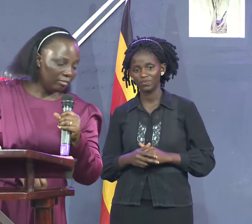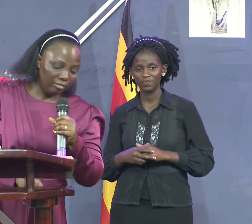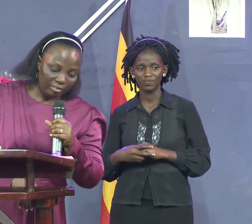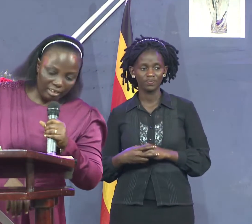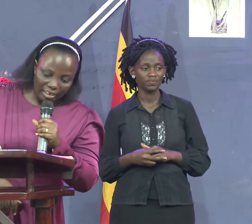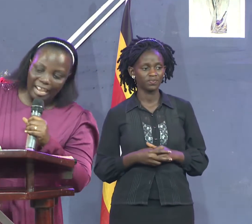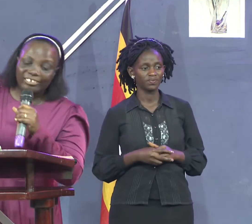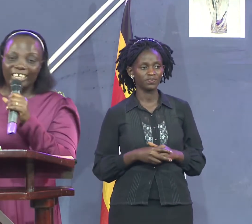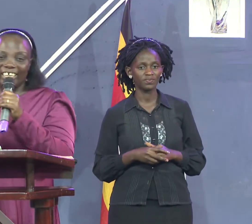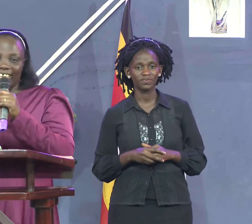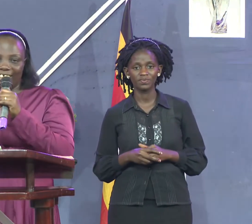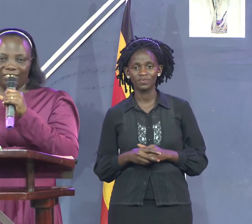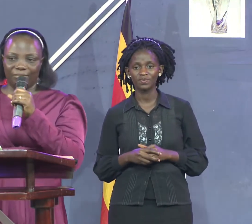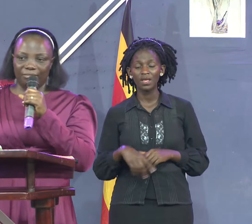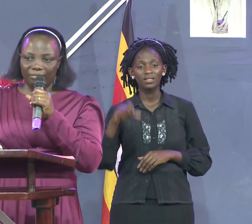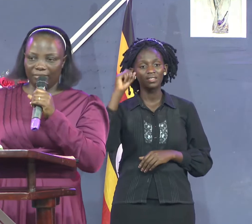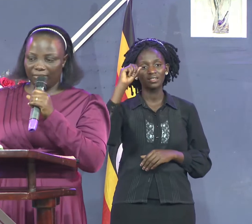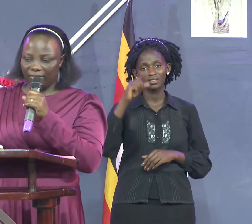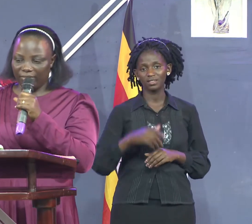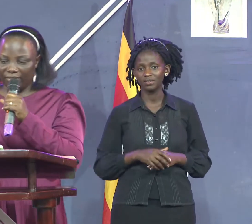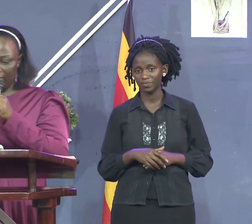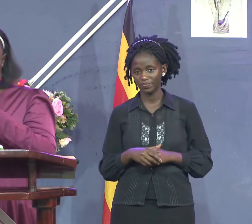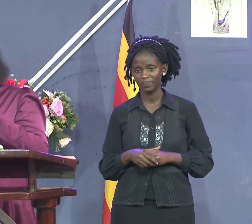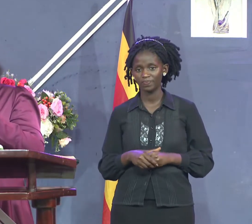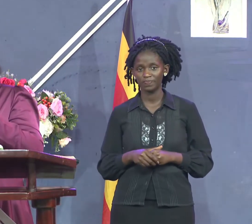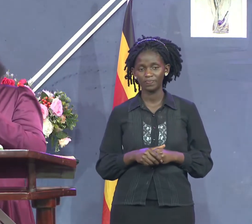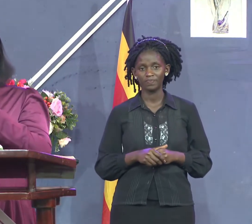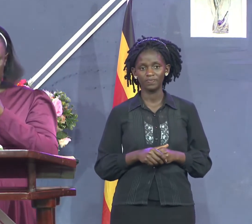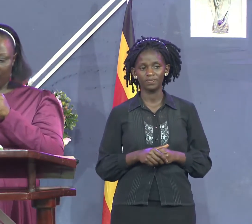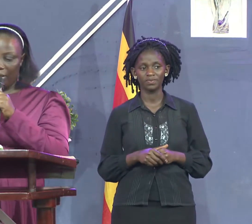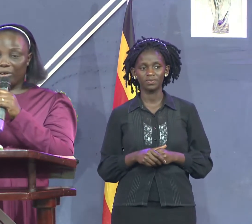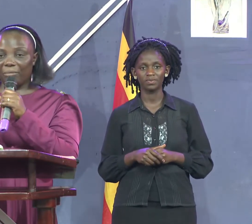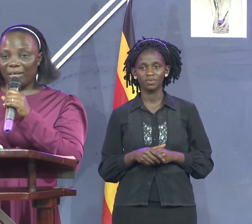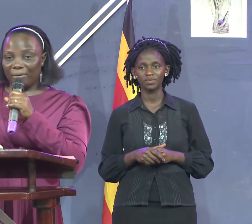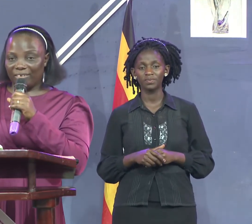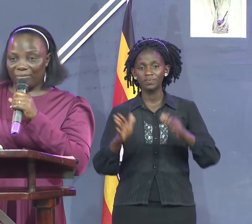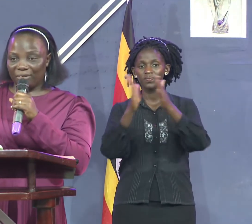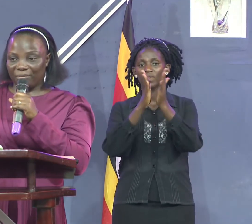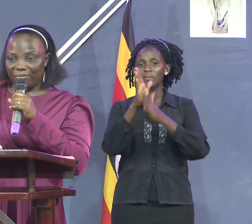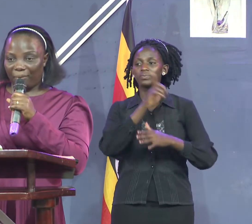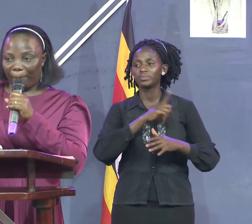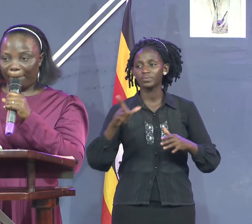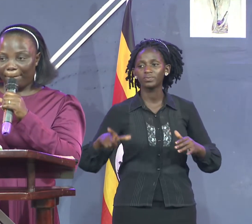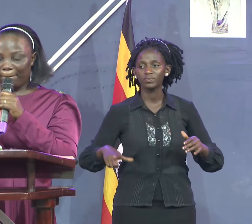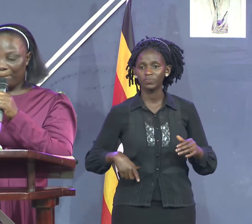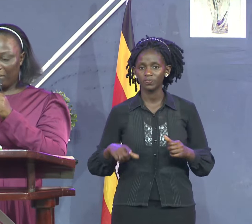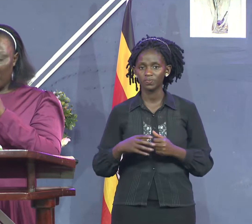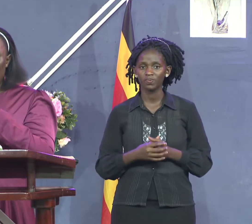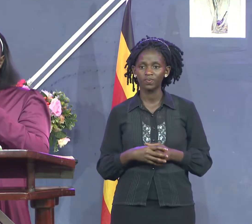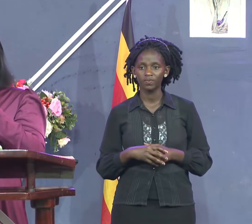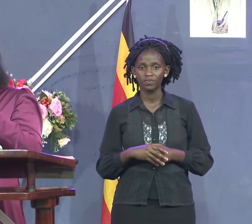will train it. Akitegeere. For him to understand it. Mukama yebazwe. Praise the